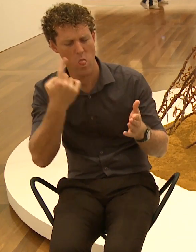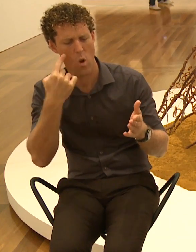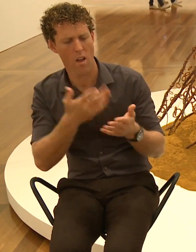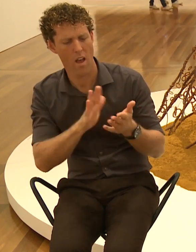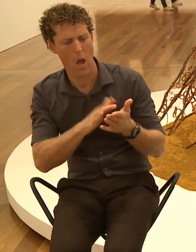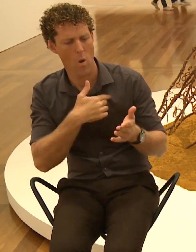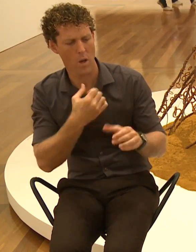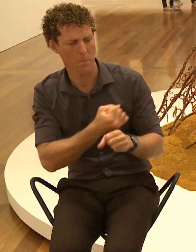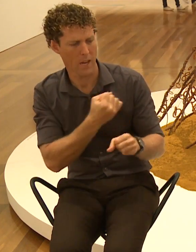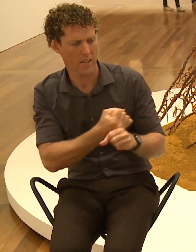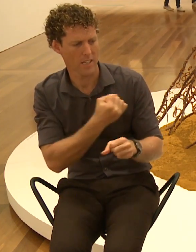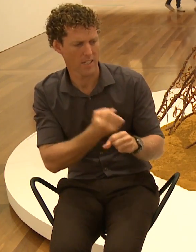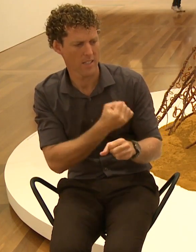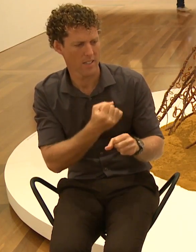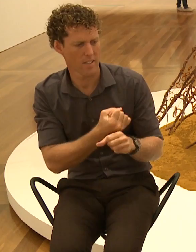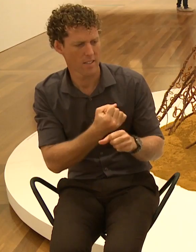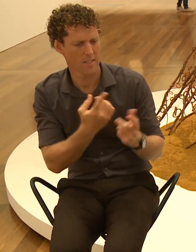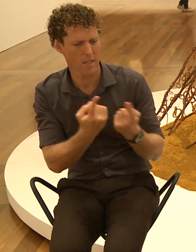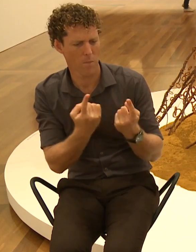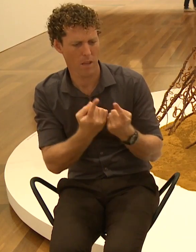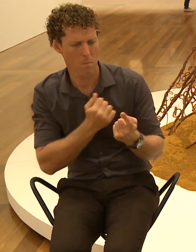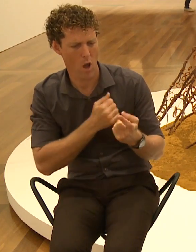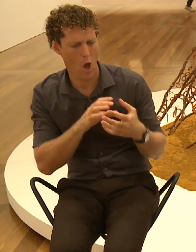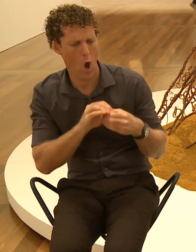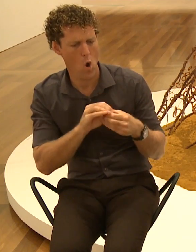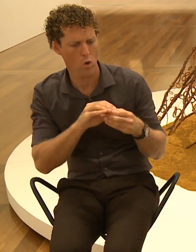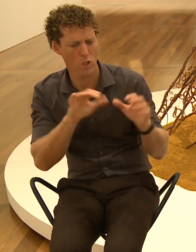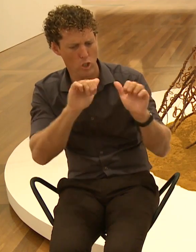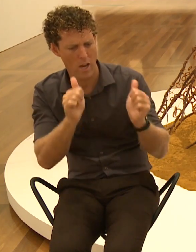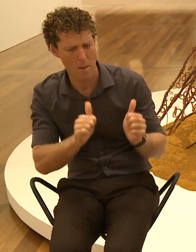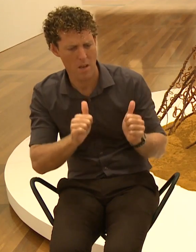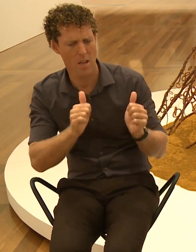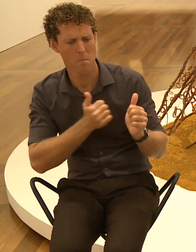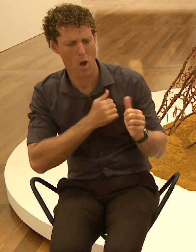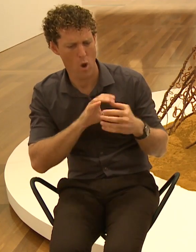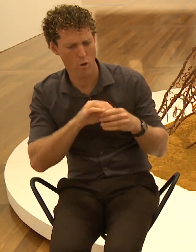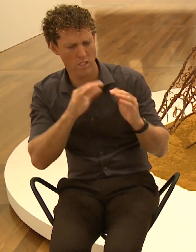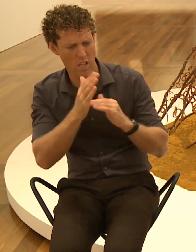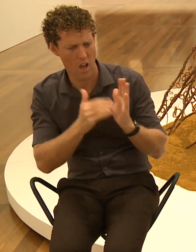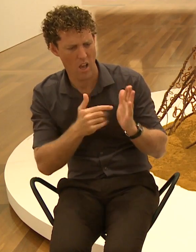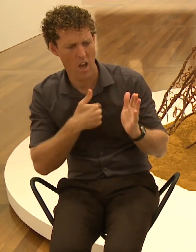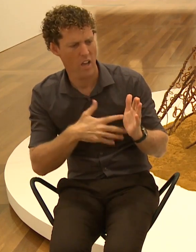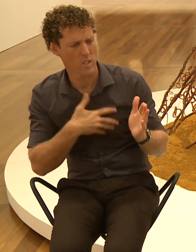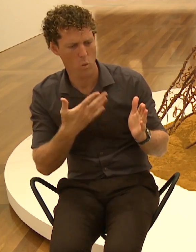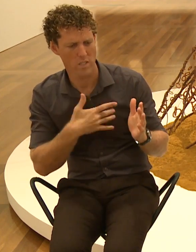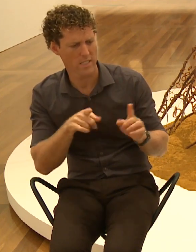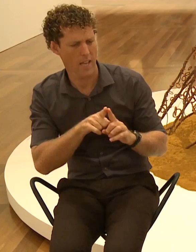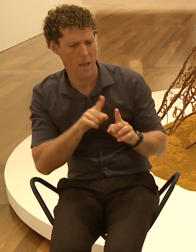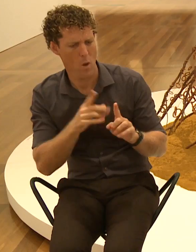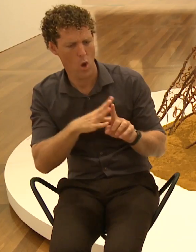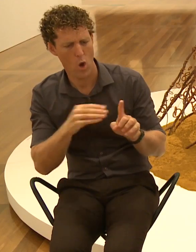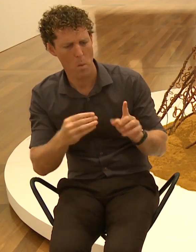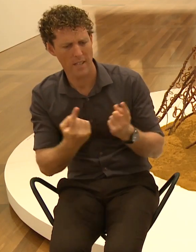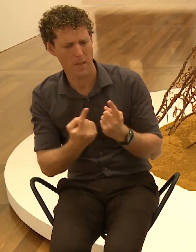was something of my own shape, size, whatever. I did not want to do anything that